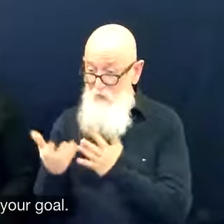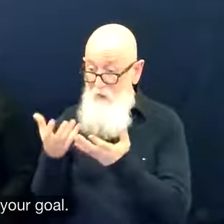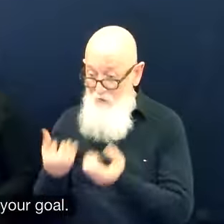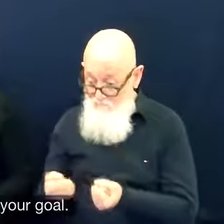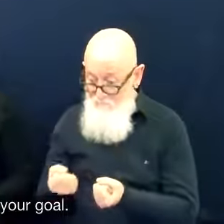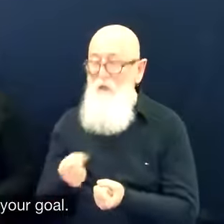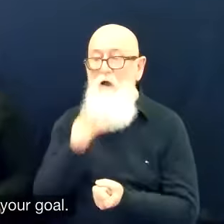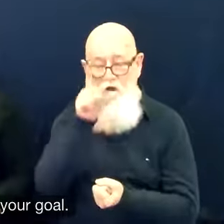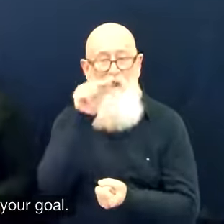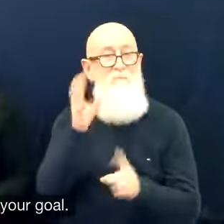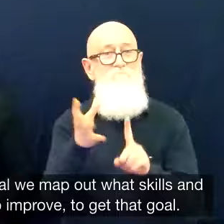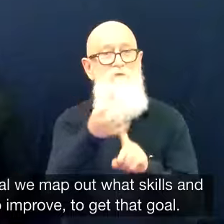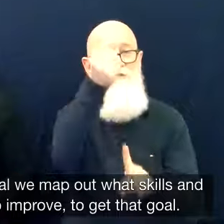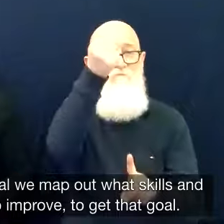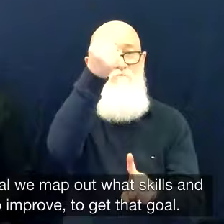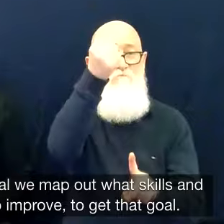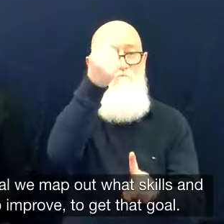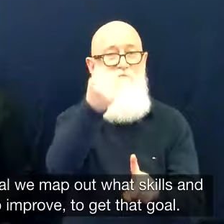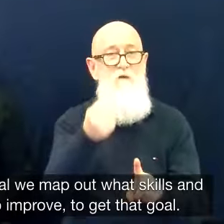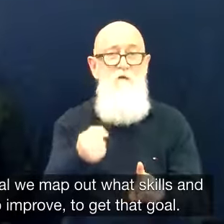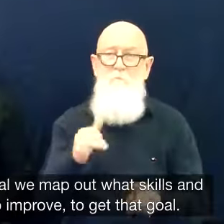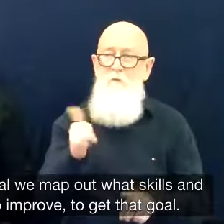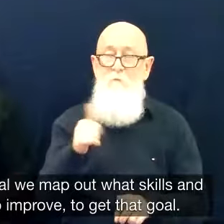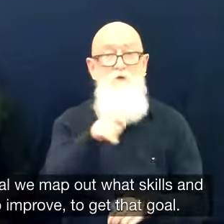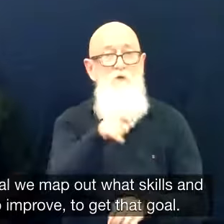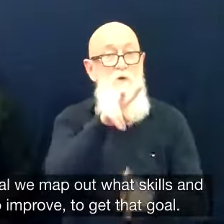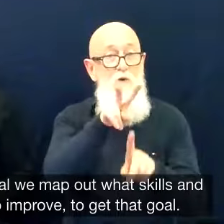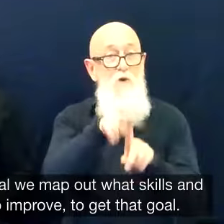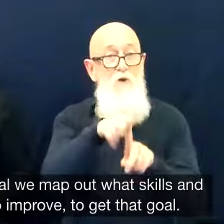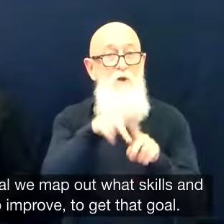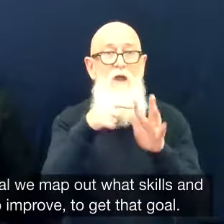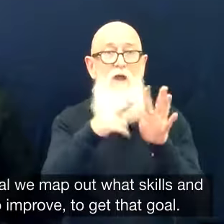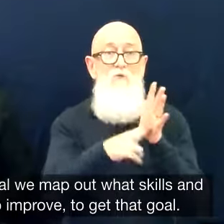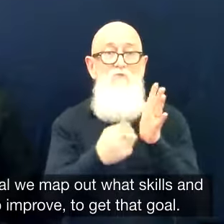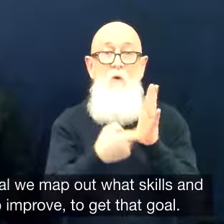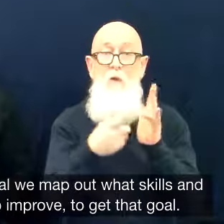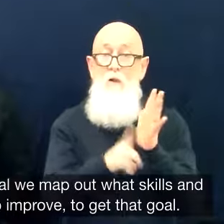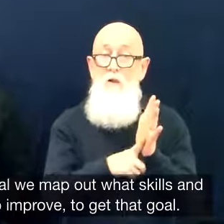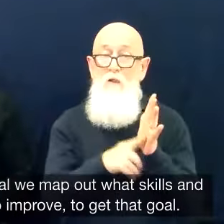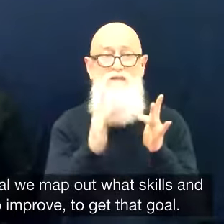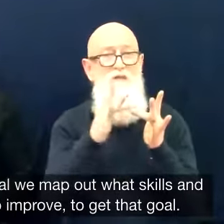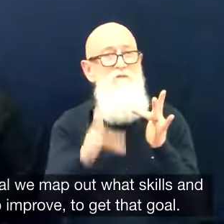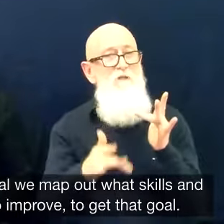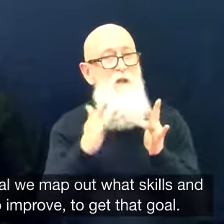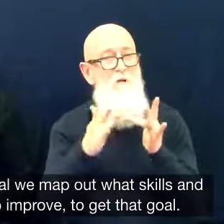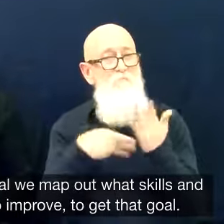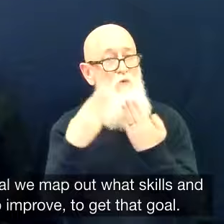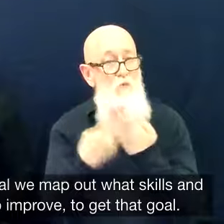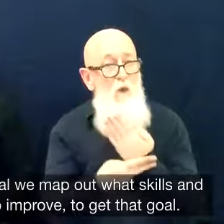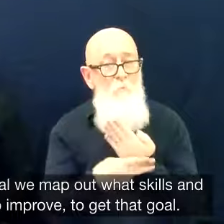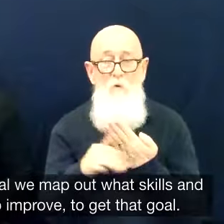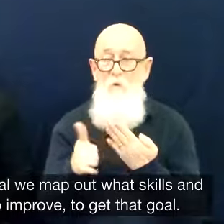So that is enroll into internet-based program, enroll into